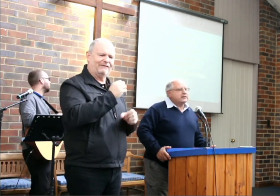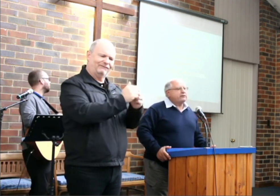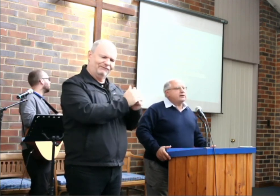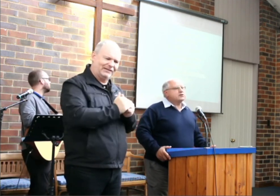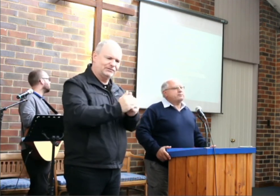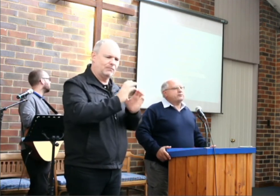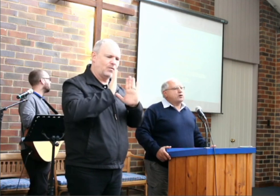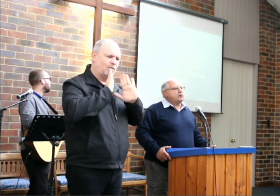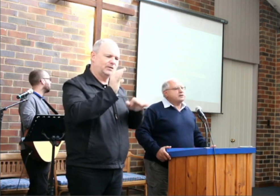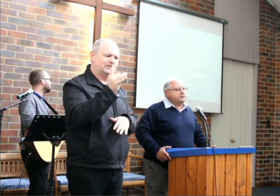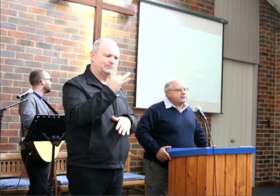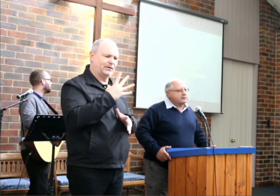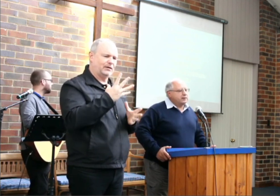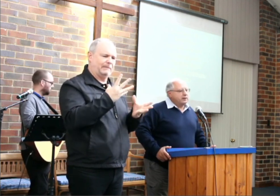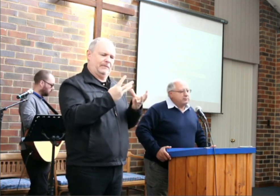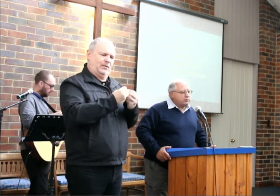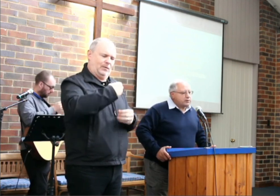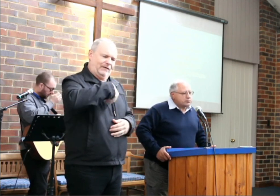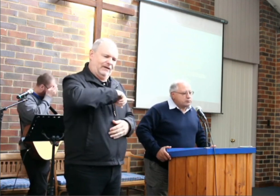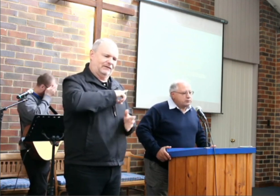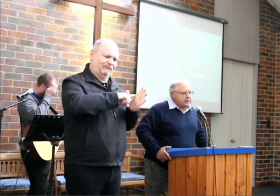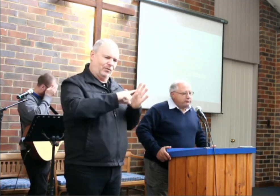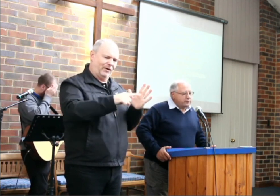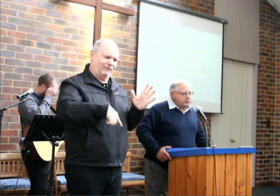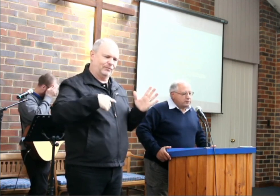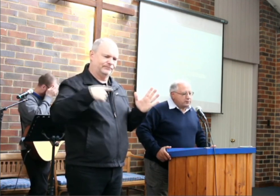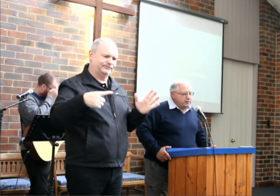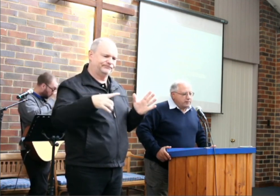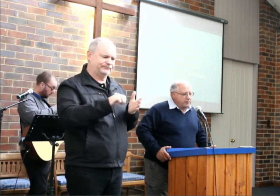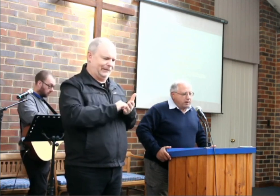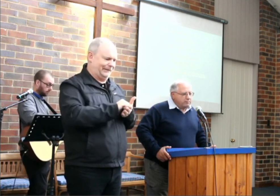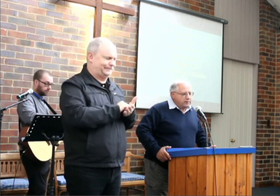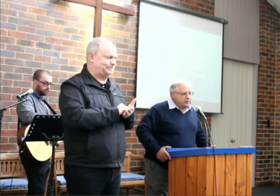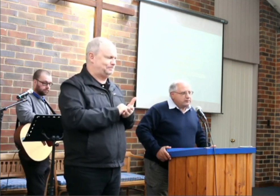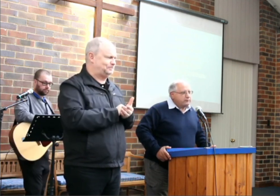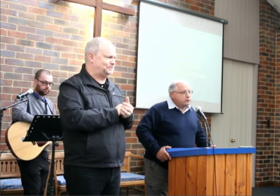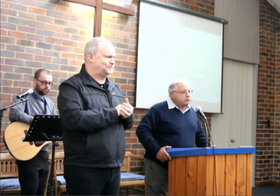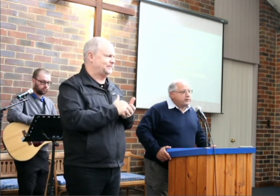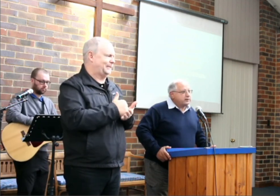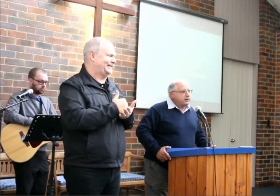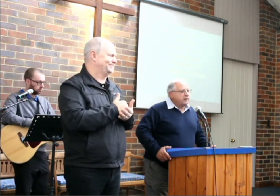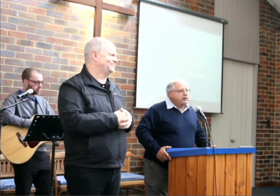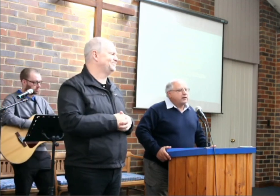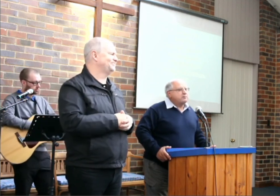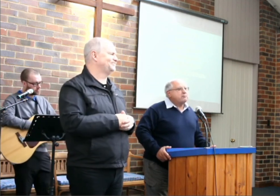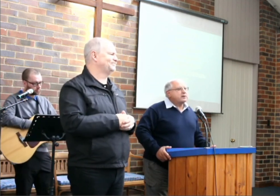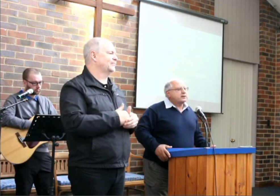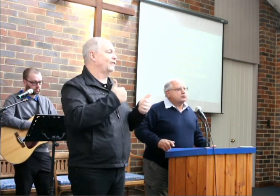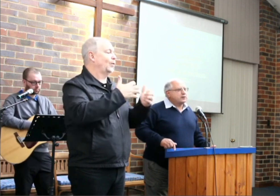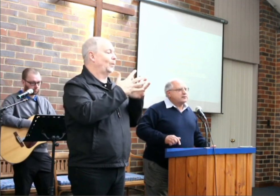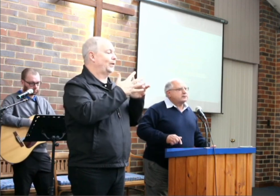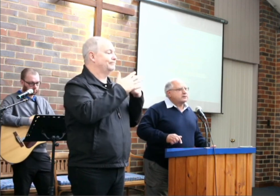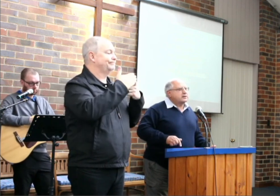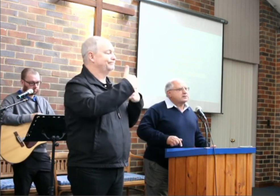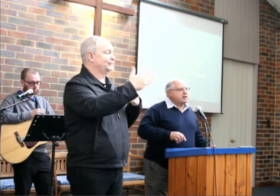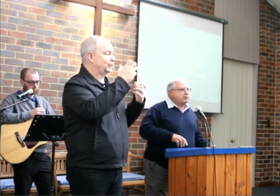and the fellowship of the Holy Spirit be with us all evermore. Amen. Have a good week. Remember that